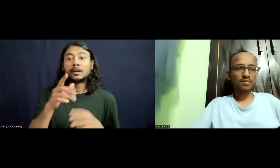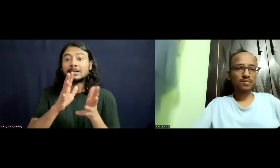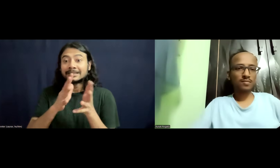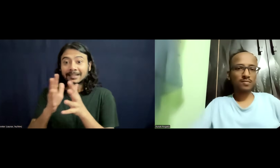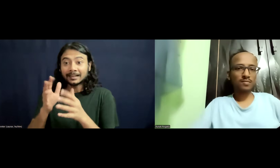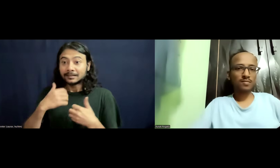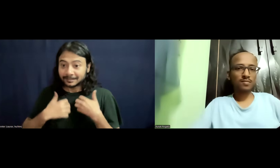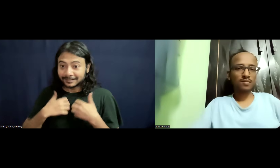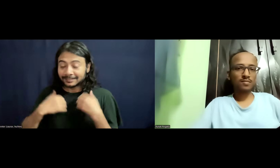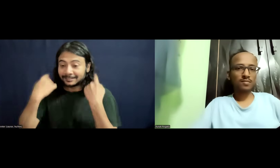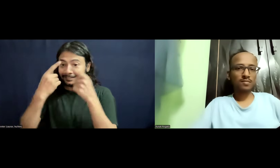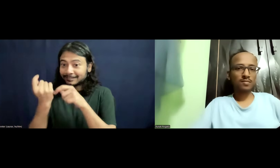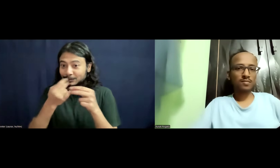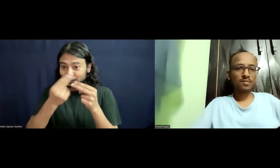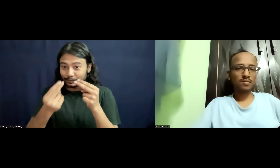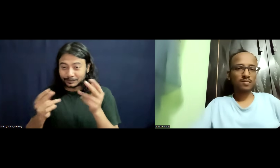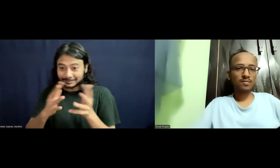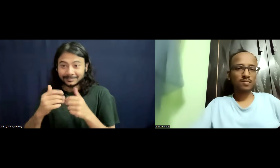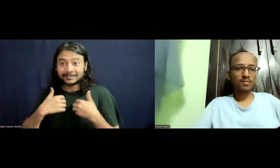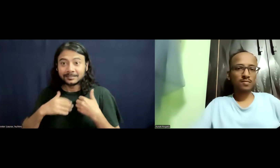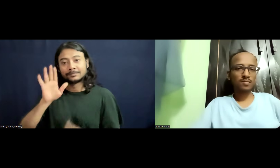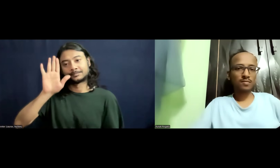I'll note your names.